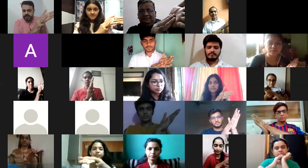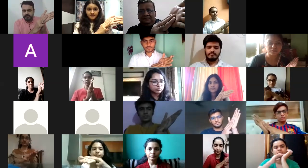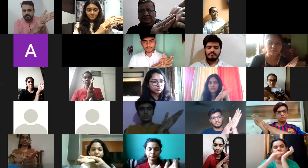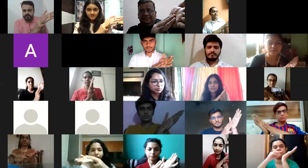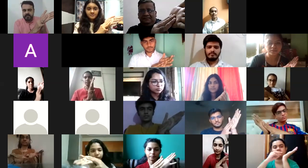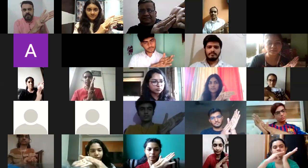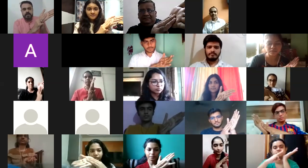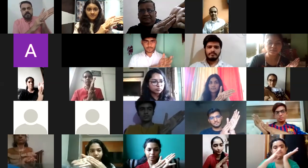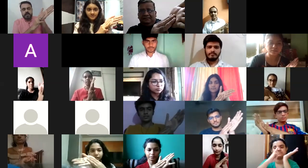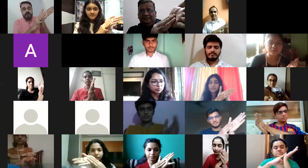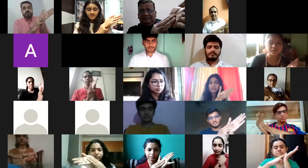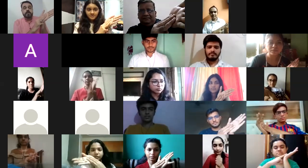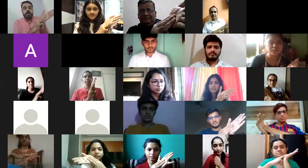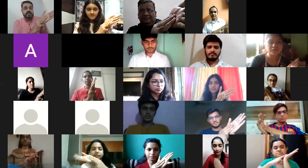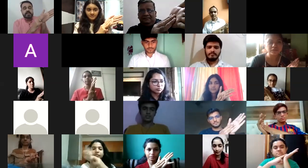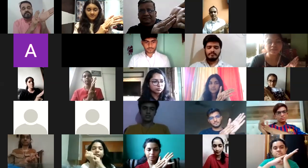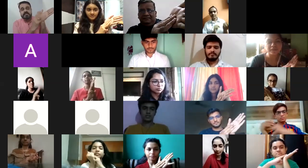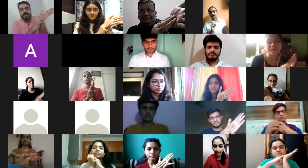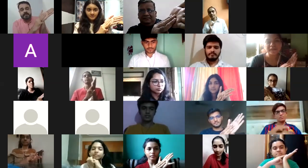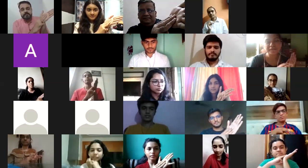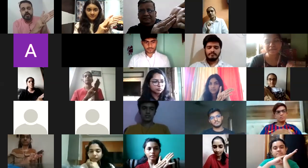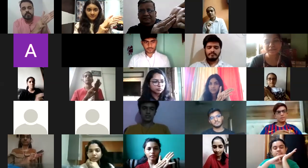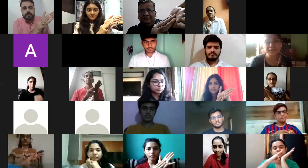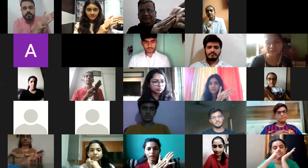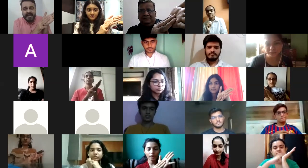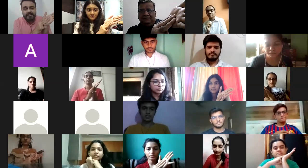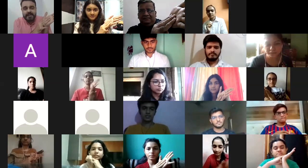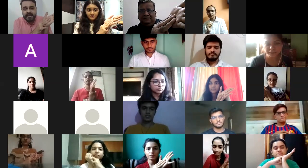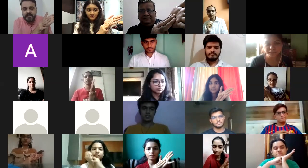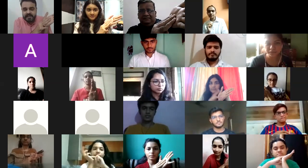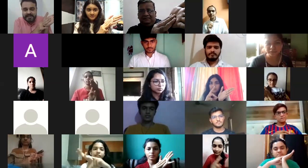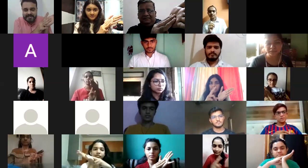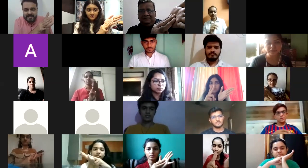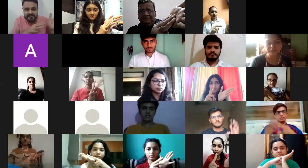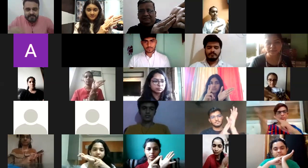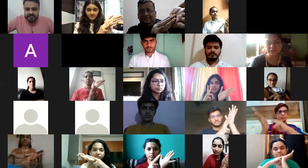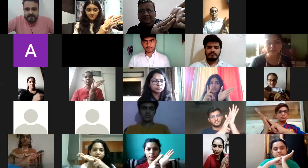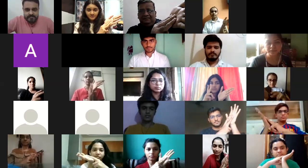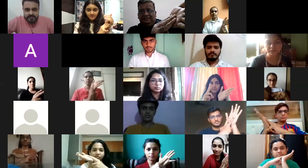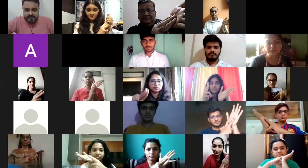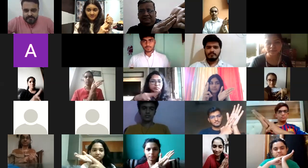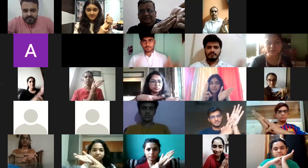Okay. So logically, if this is M, what would N be like? Any guesses?